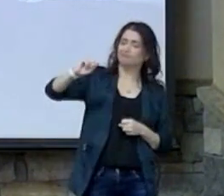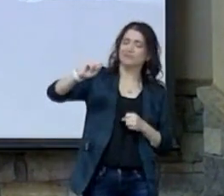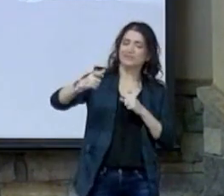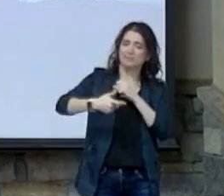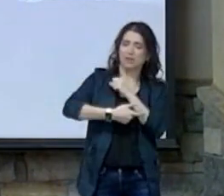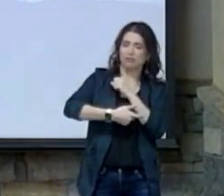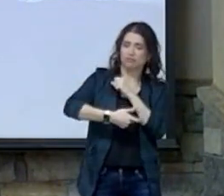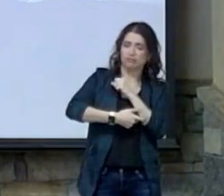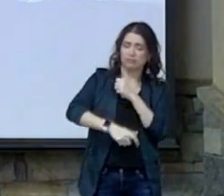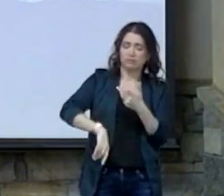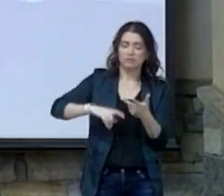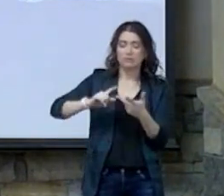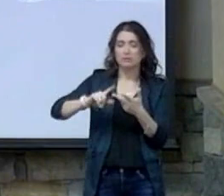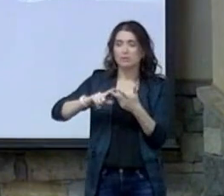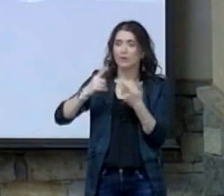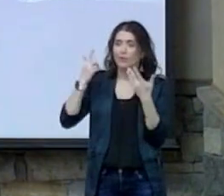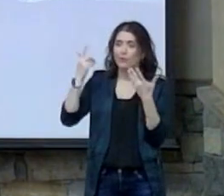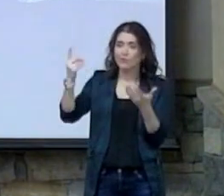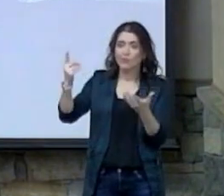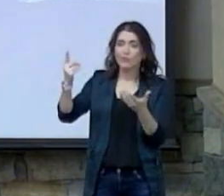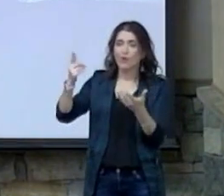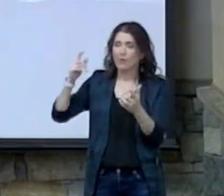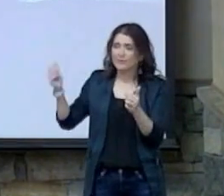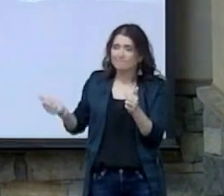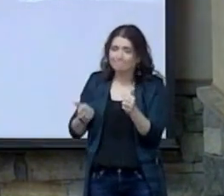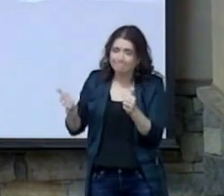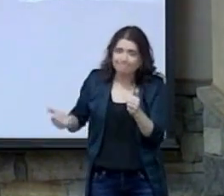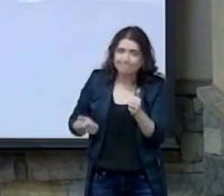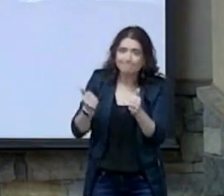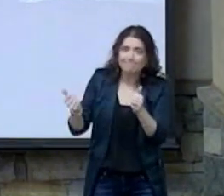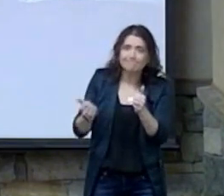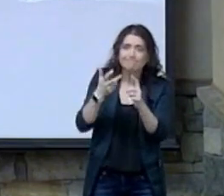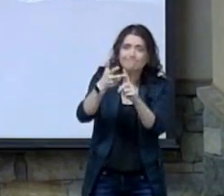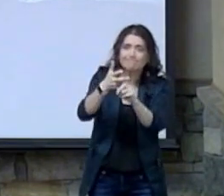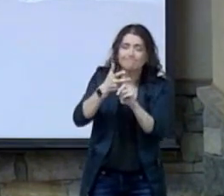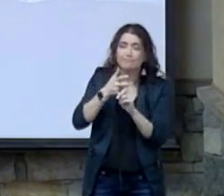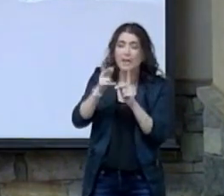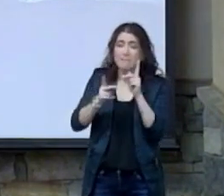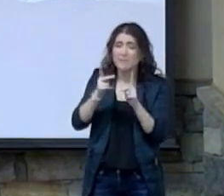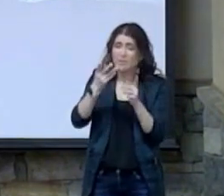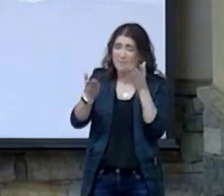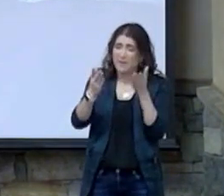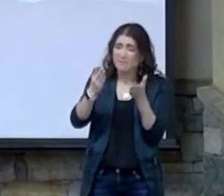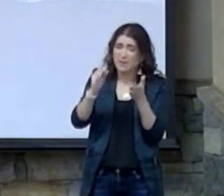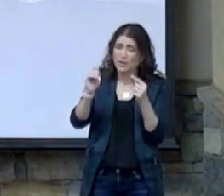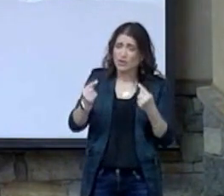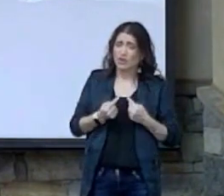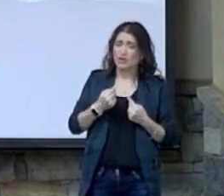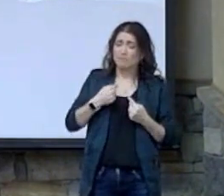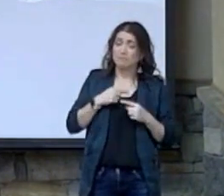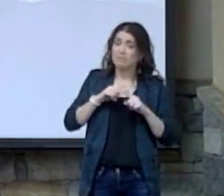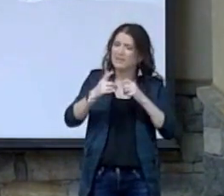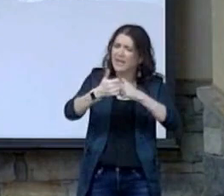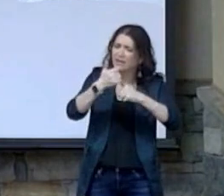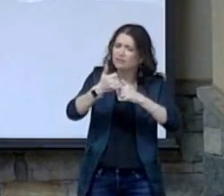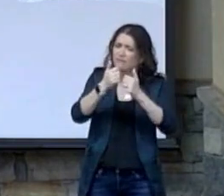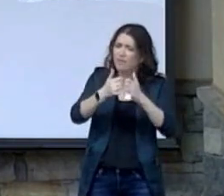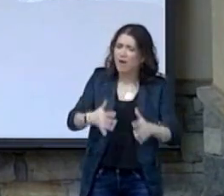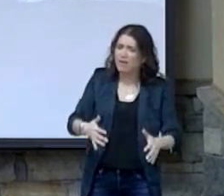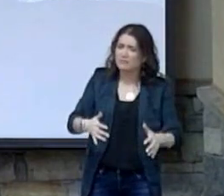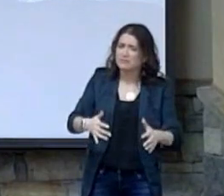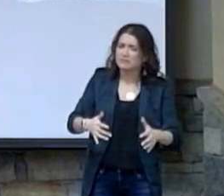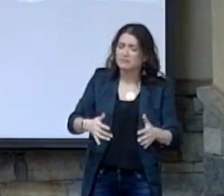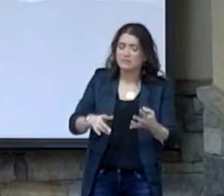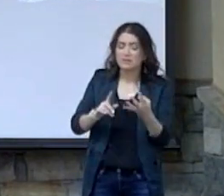It's going to be about going after those that might have hurt you, that are in danger of being lost. And it's going to be